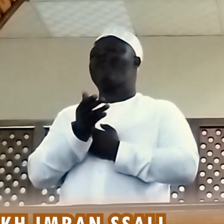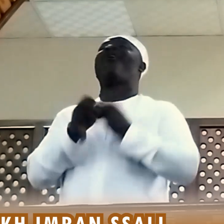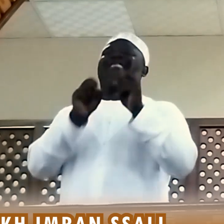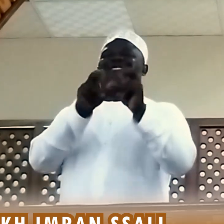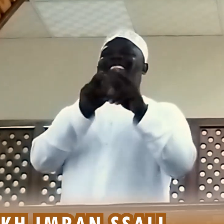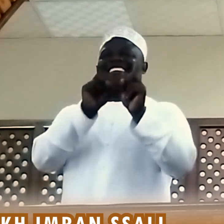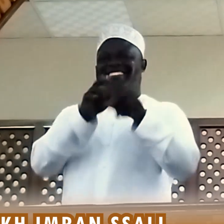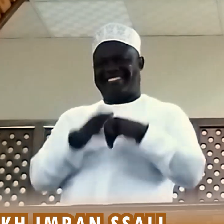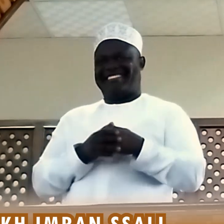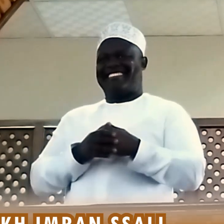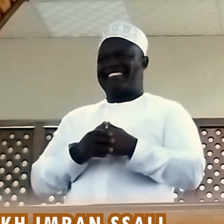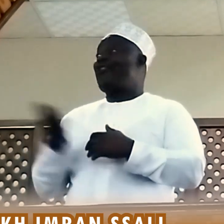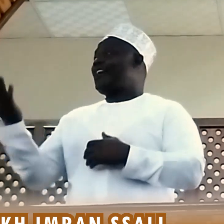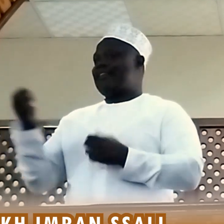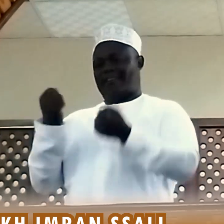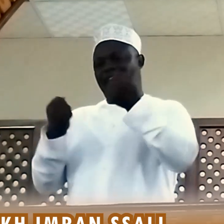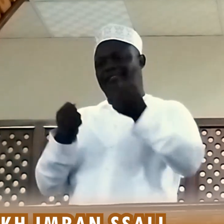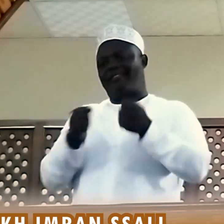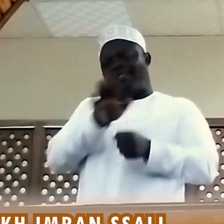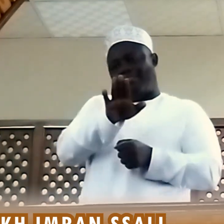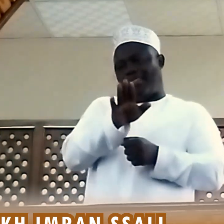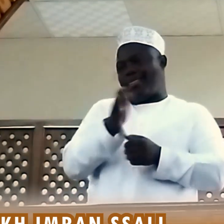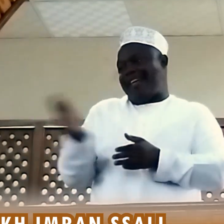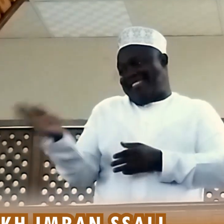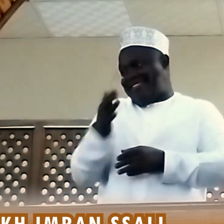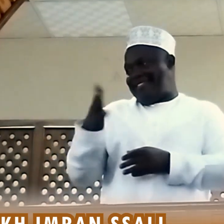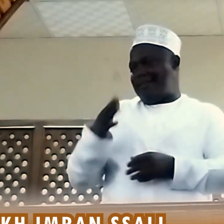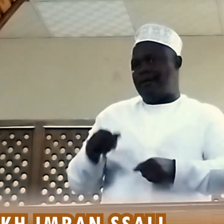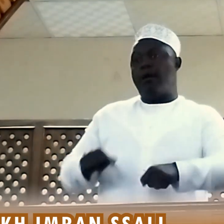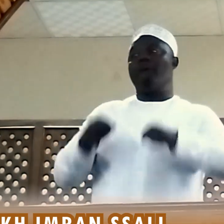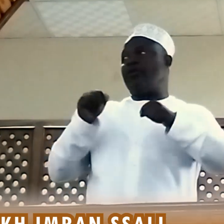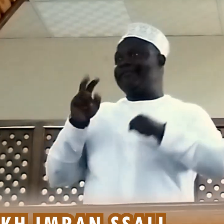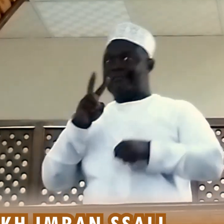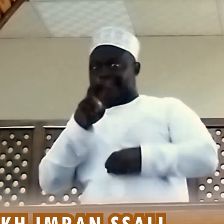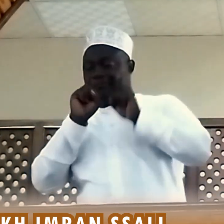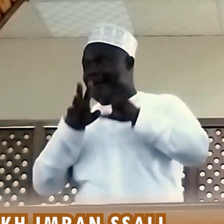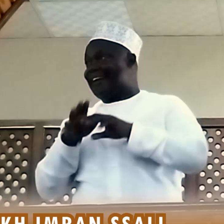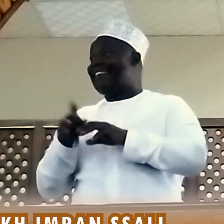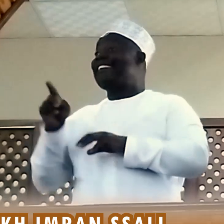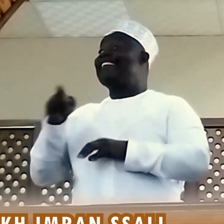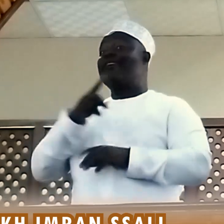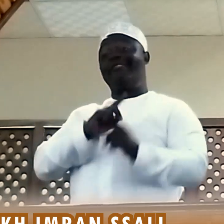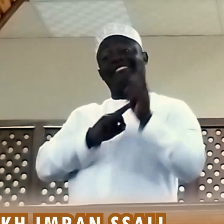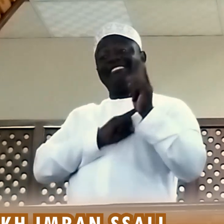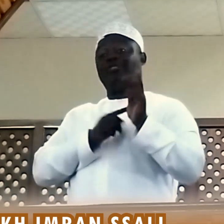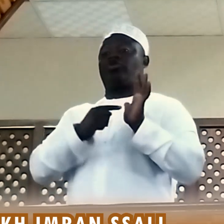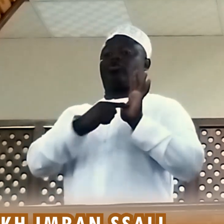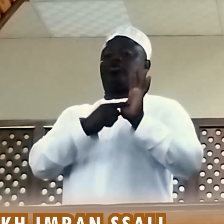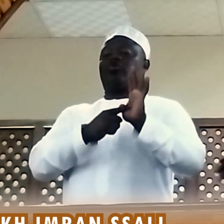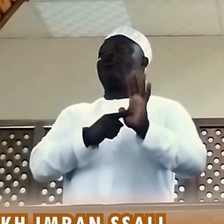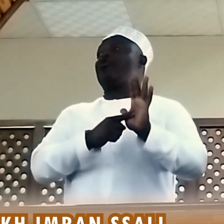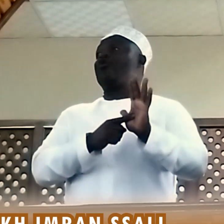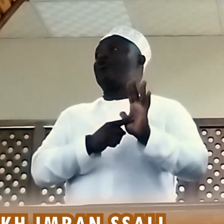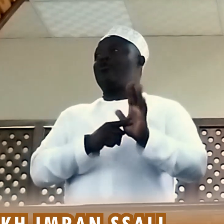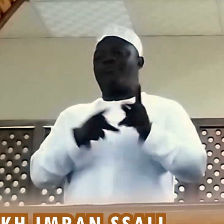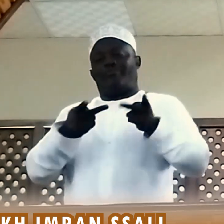kale, teka wano bote, jisembeze wano mukama waffe alimejjira engera. Yakulagirira w'olina